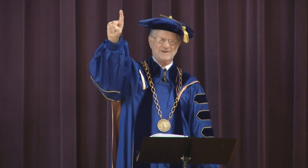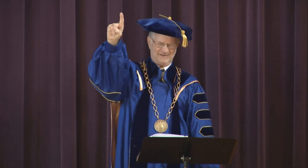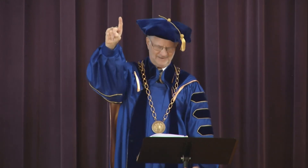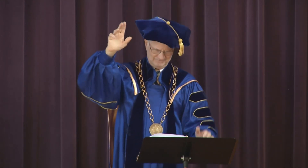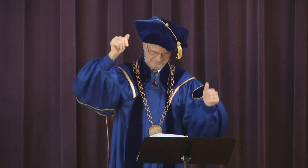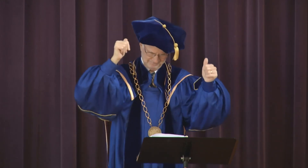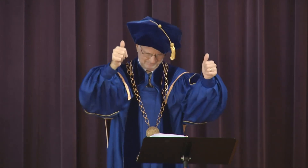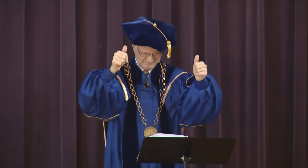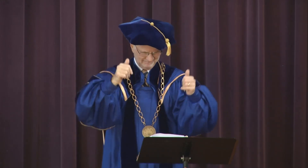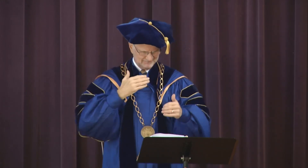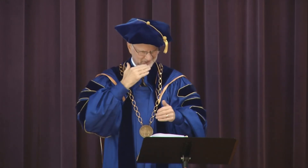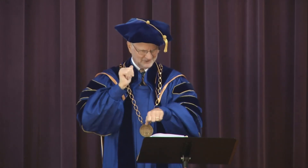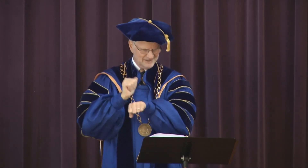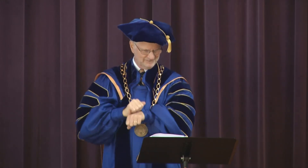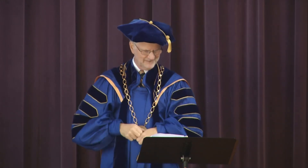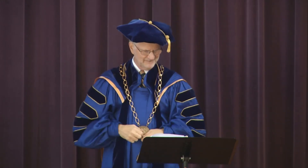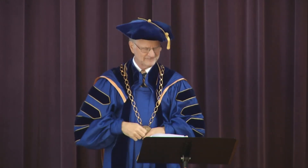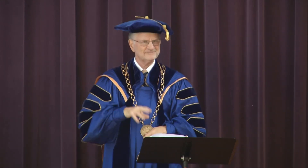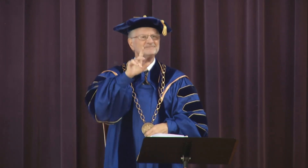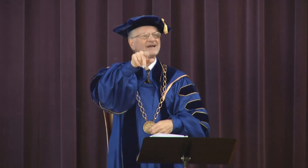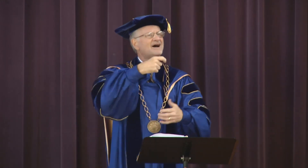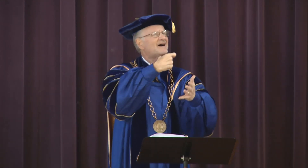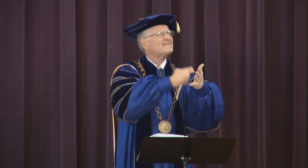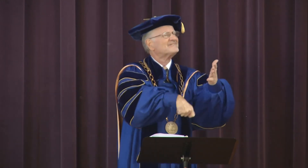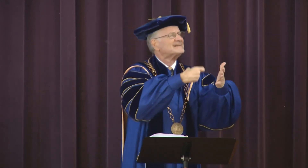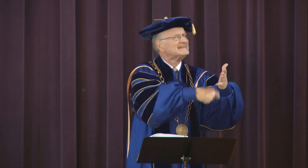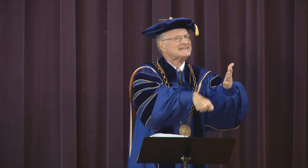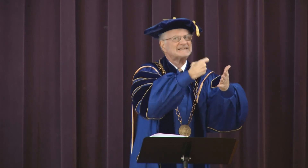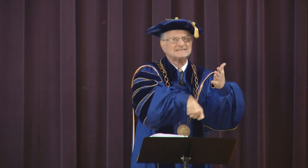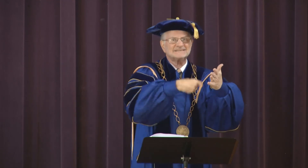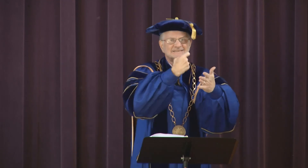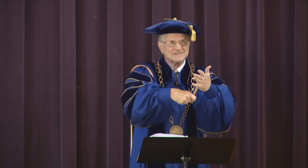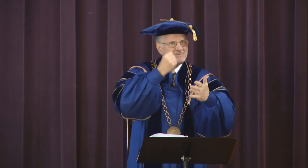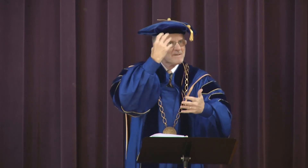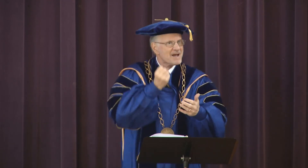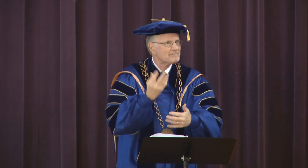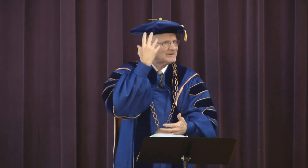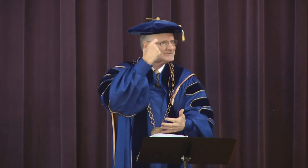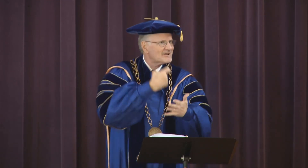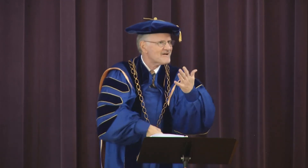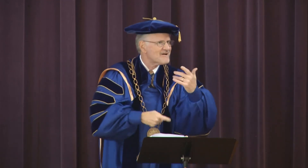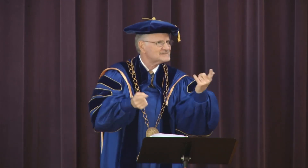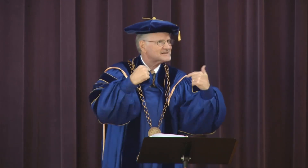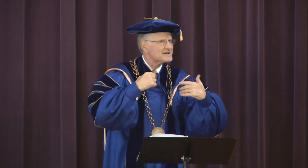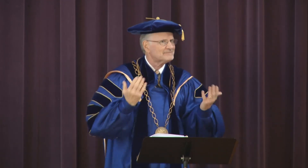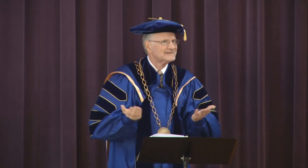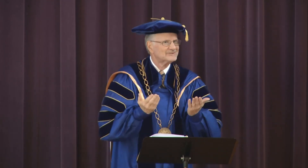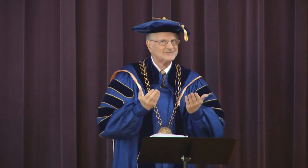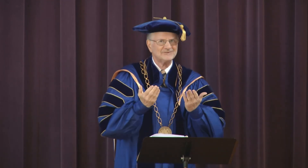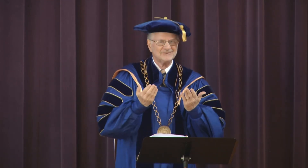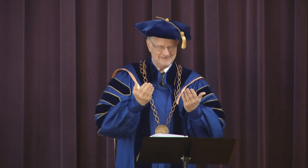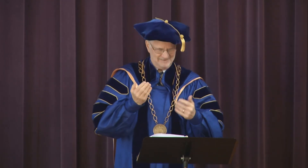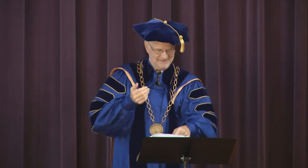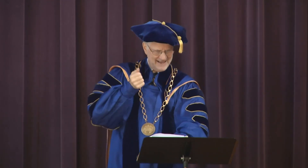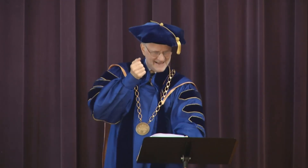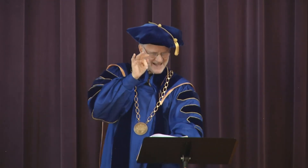61 students graduated. Good job at guessing. Now let's talk a little bit about fees. How much did it cost to come here